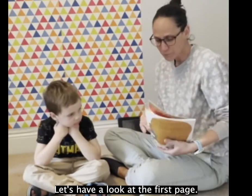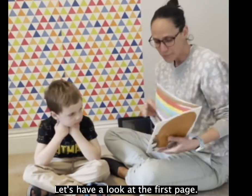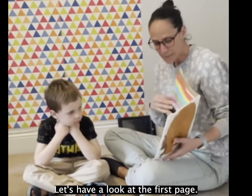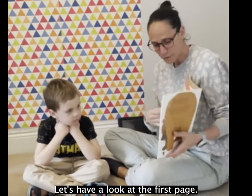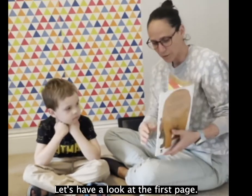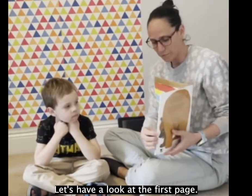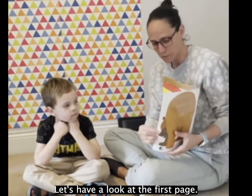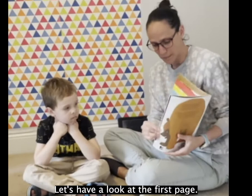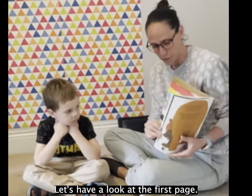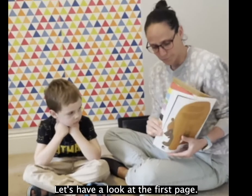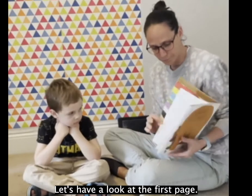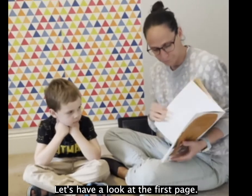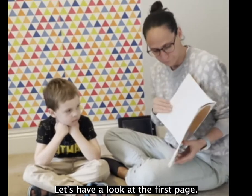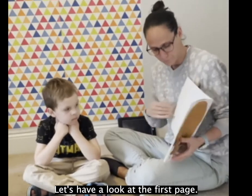Let's have a look at the first page.